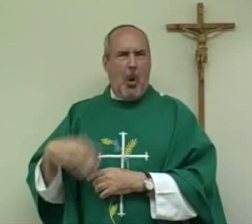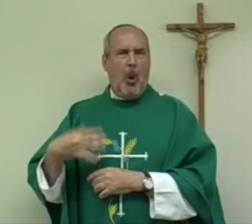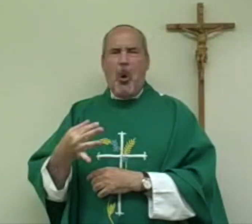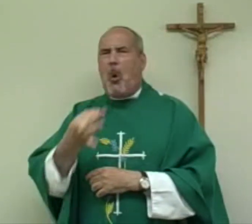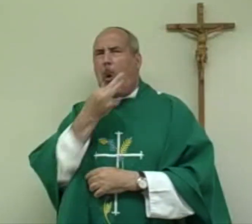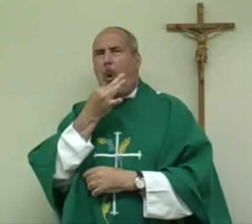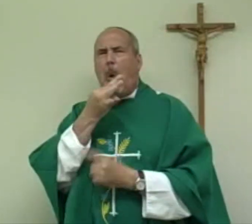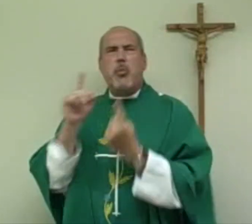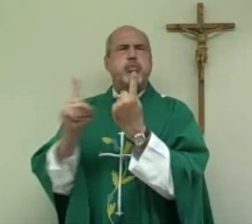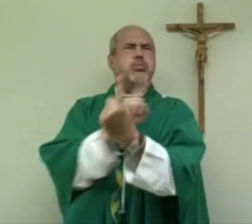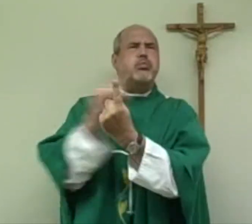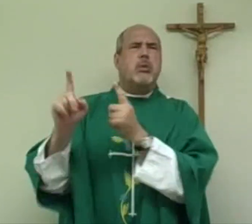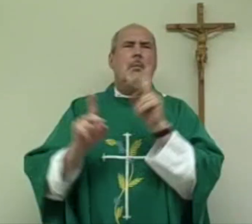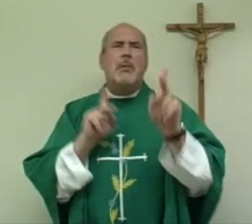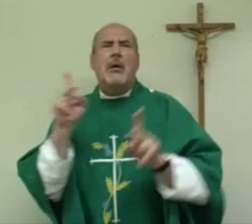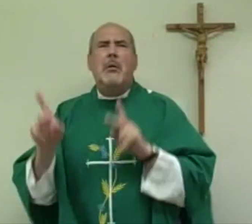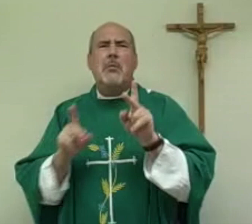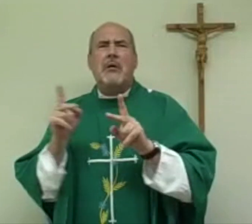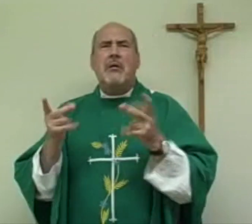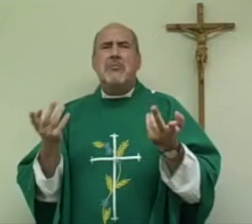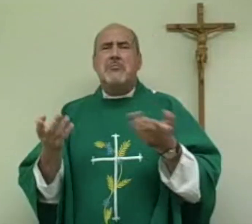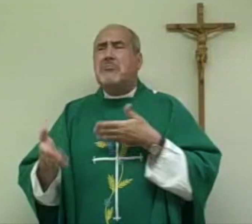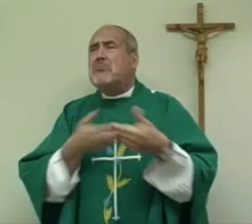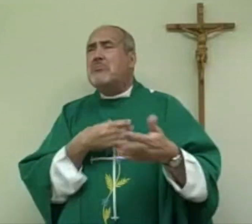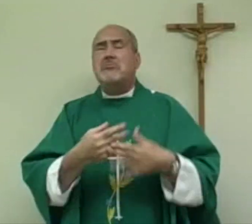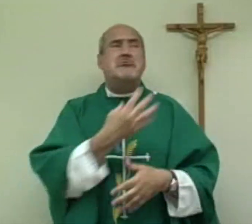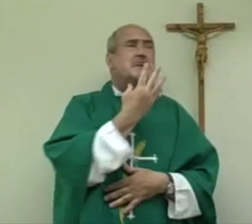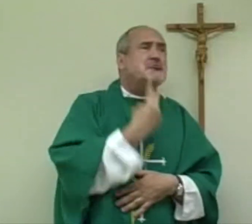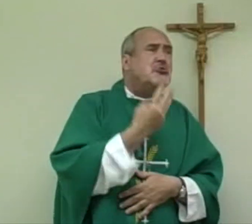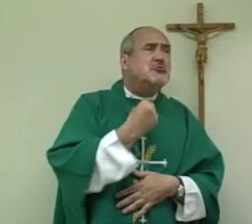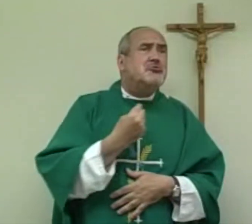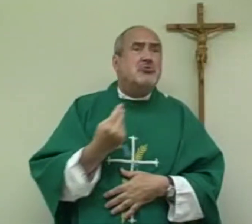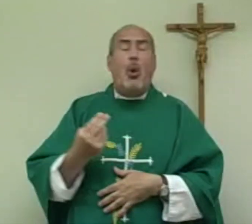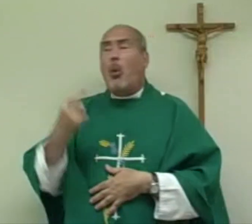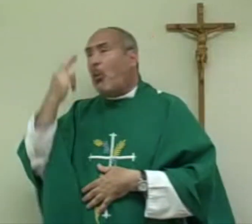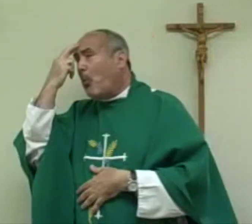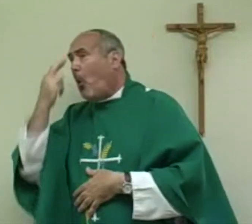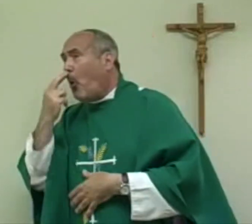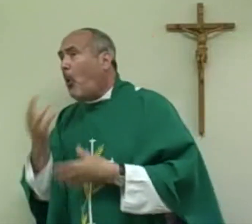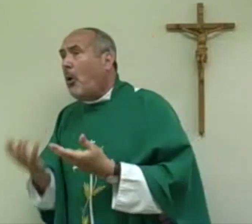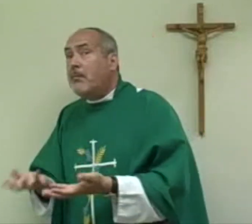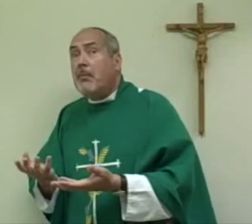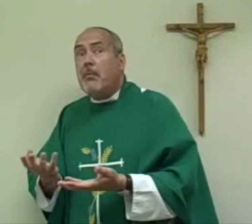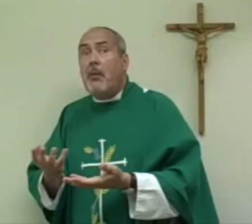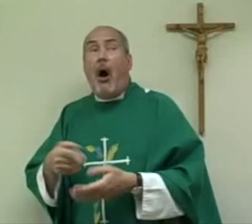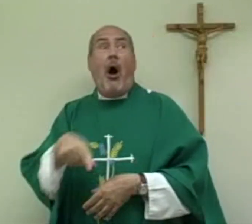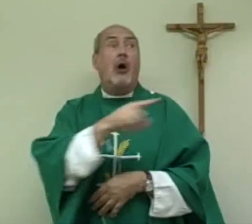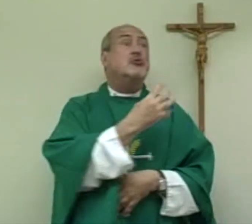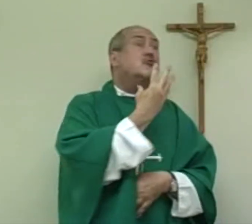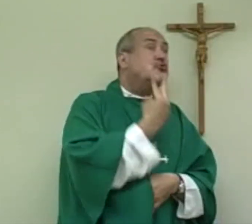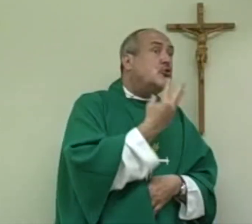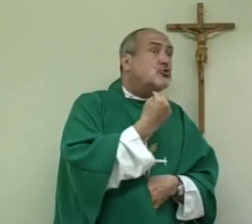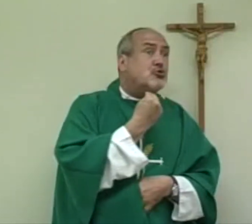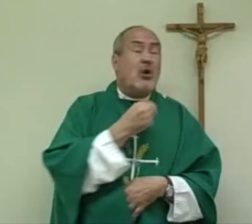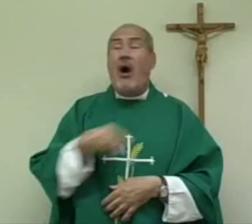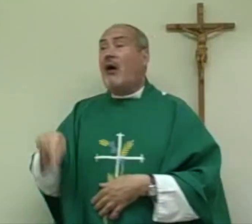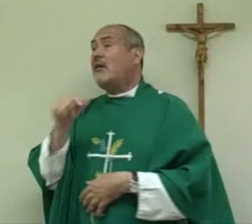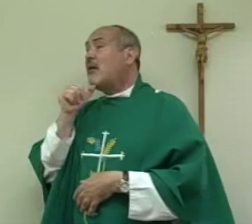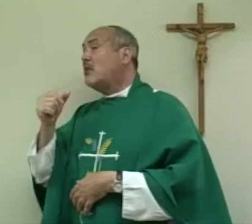Jesus, he was amazing at talking to anybody, whether it be the Jews, the